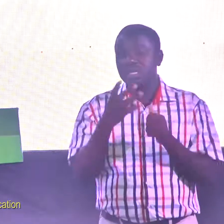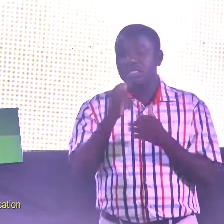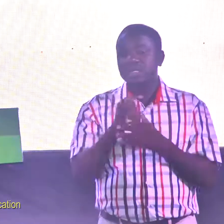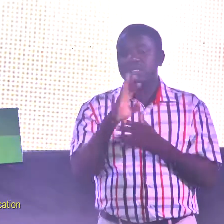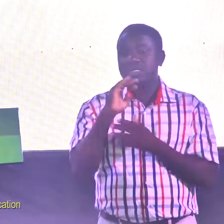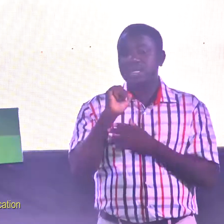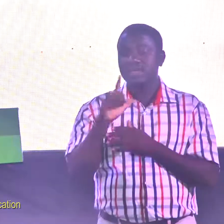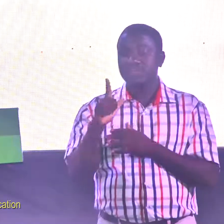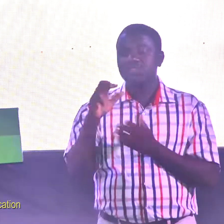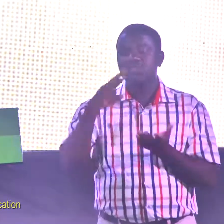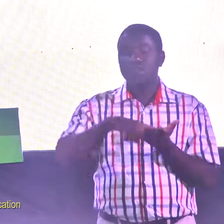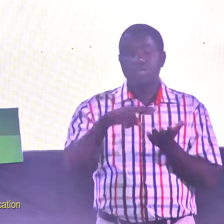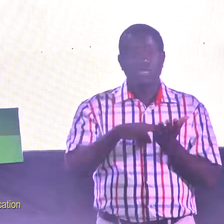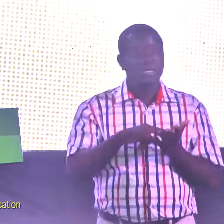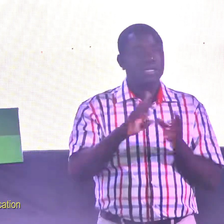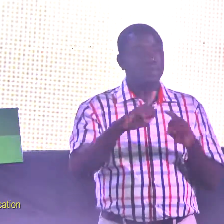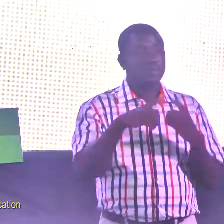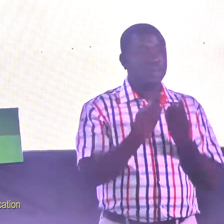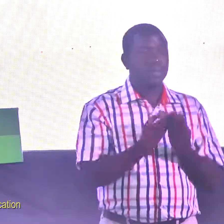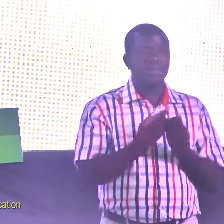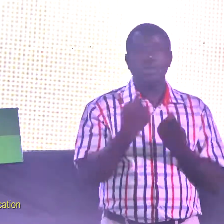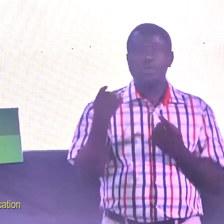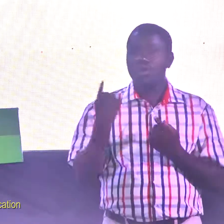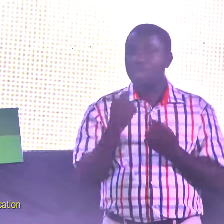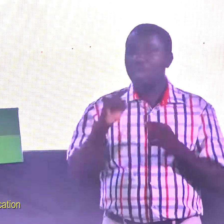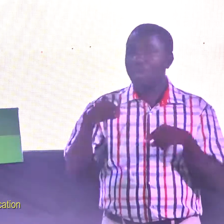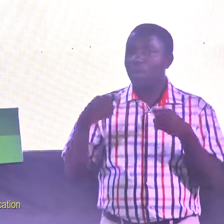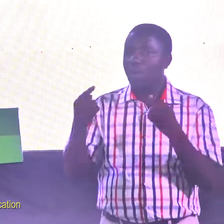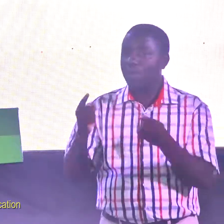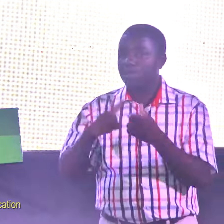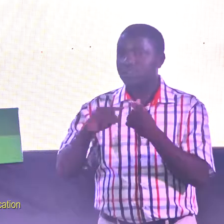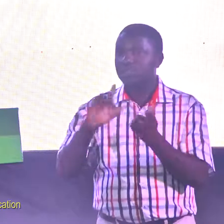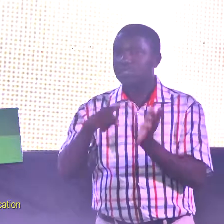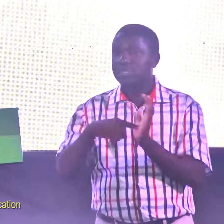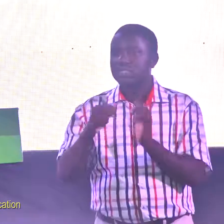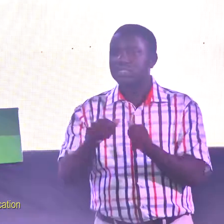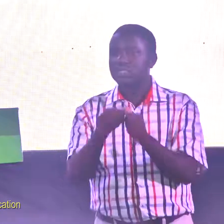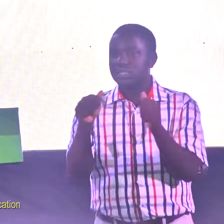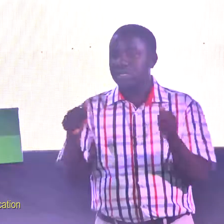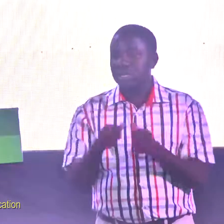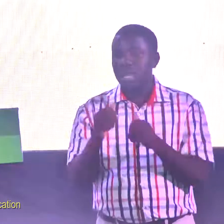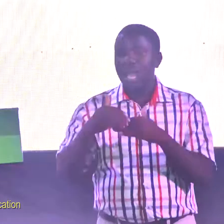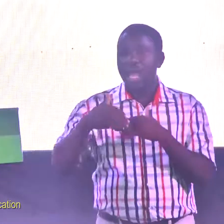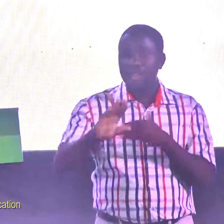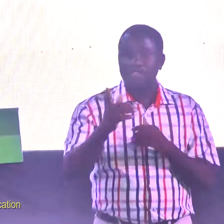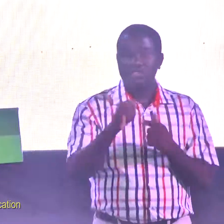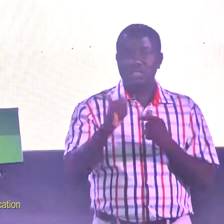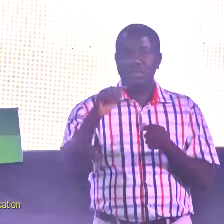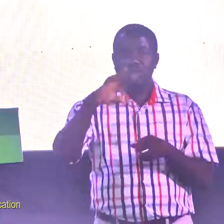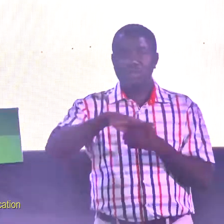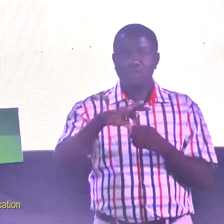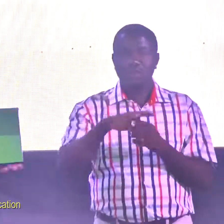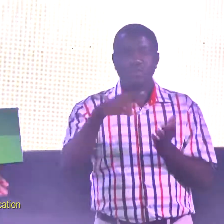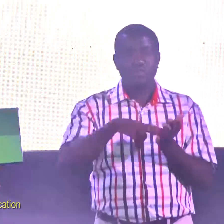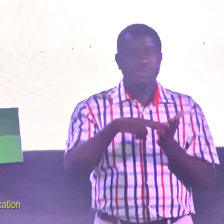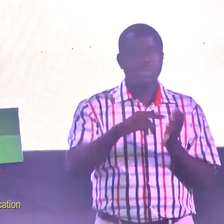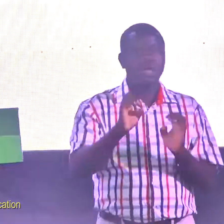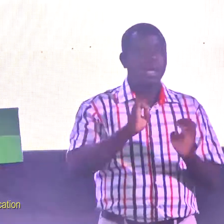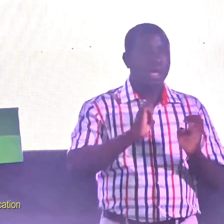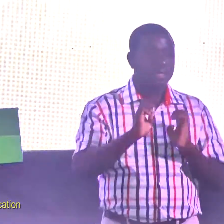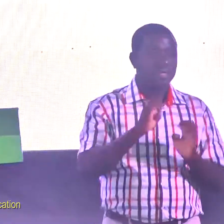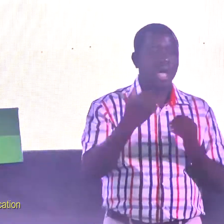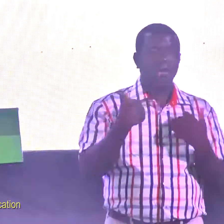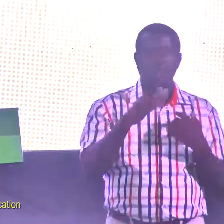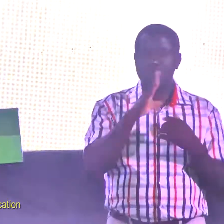Civil Registry Department only went to those areas after the voter registration exercise in that area